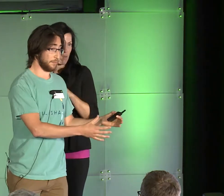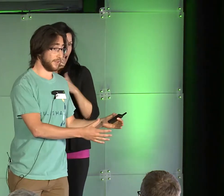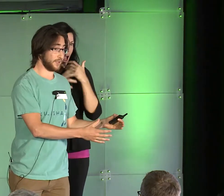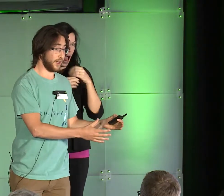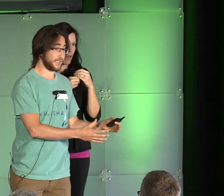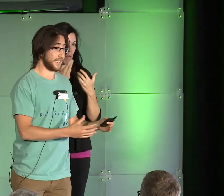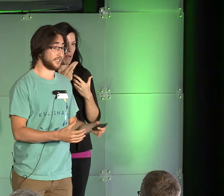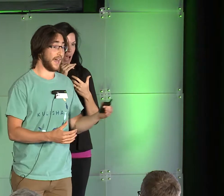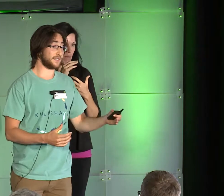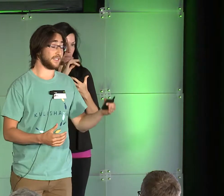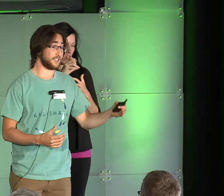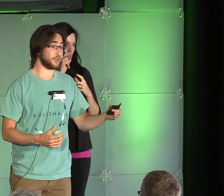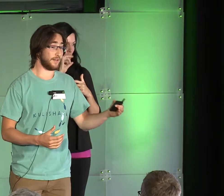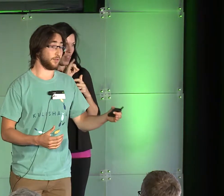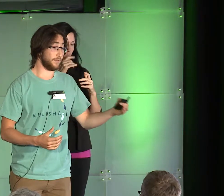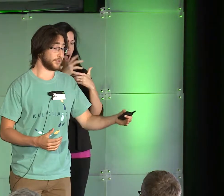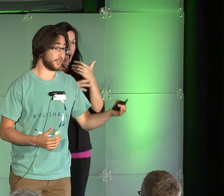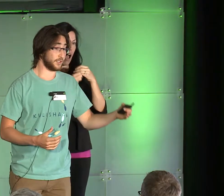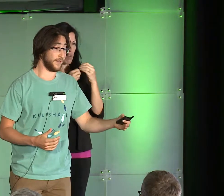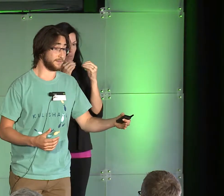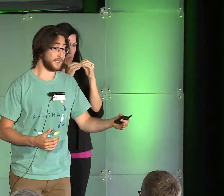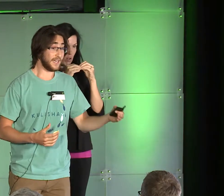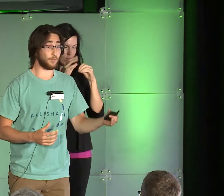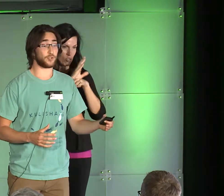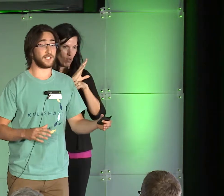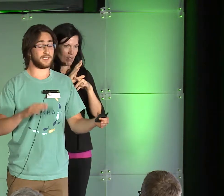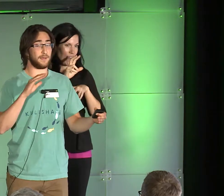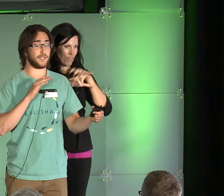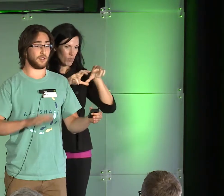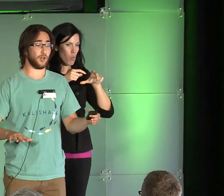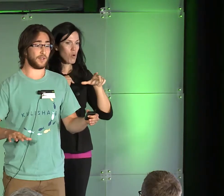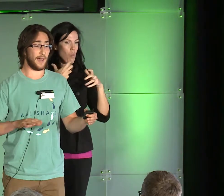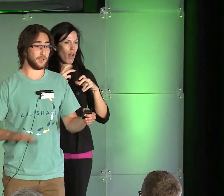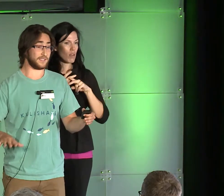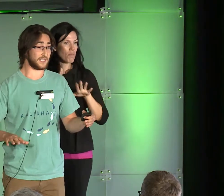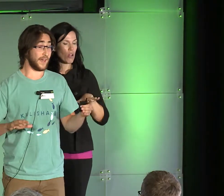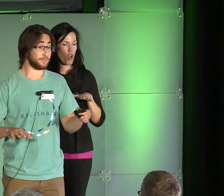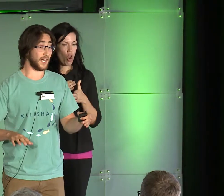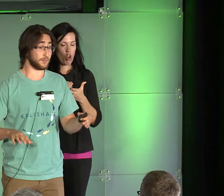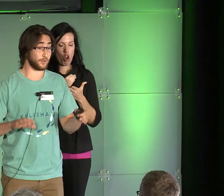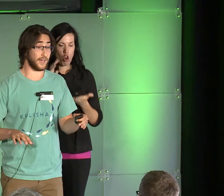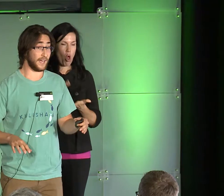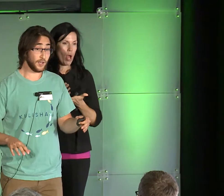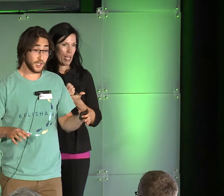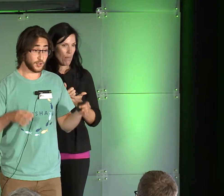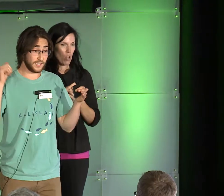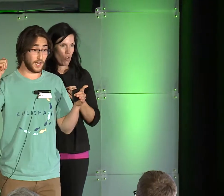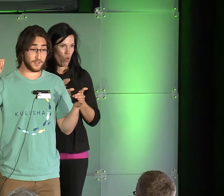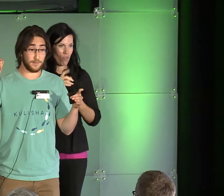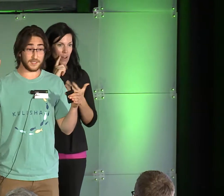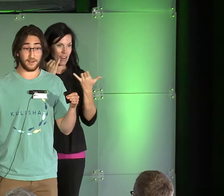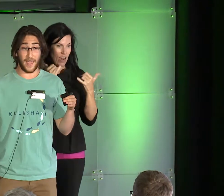like a hammer mill to the process. That just adds an additional level of infrastructure investment, and we're trying to keep it as low capital intensive as possible for right now. So